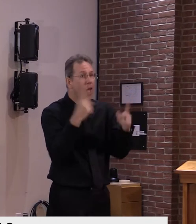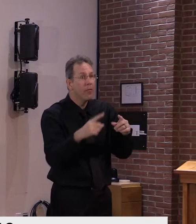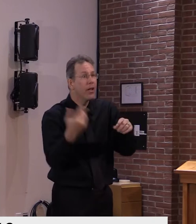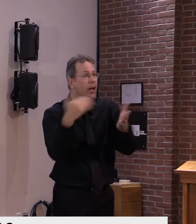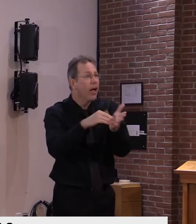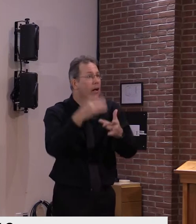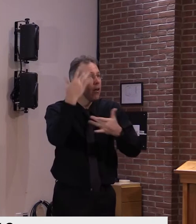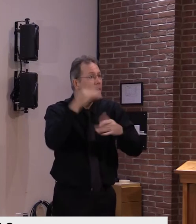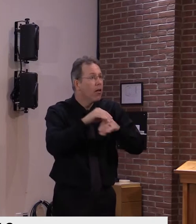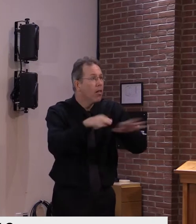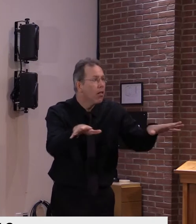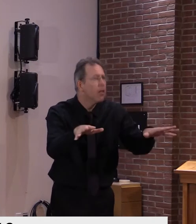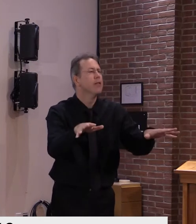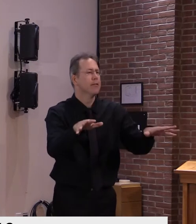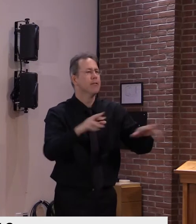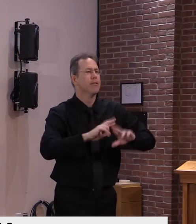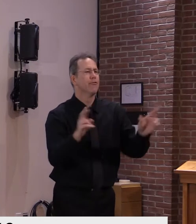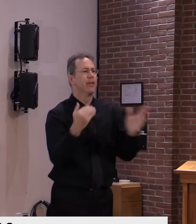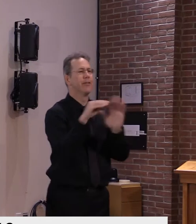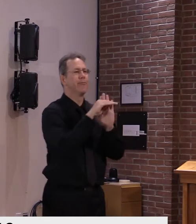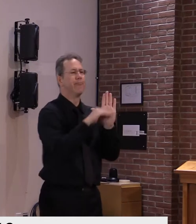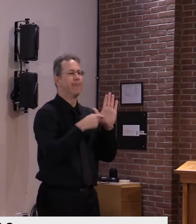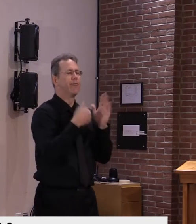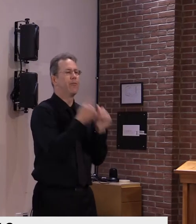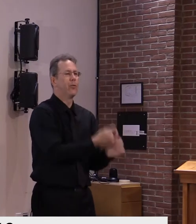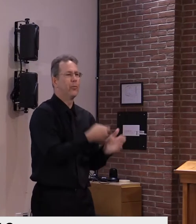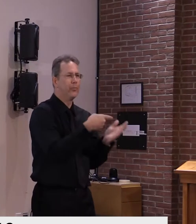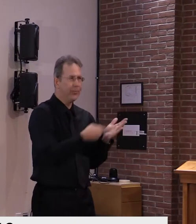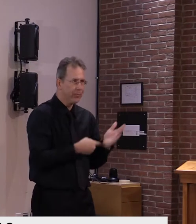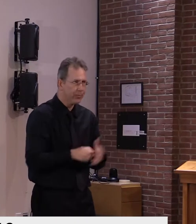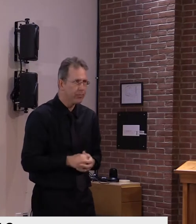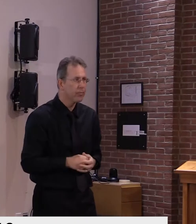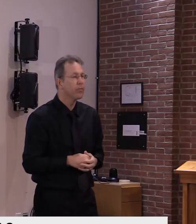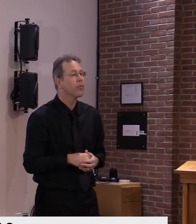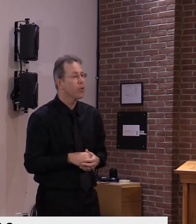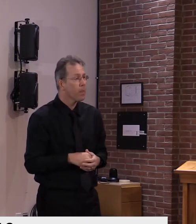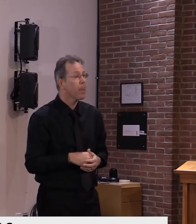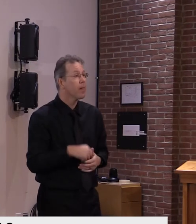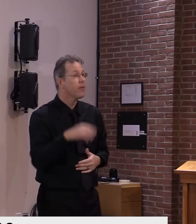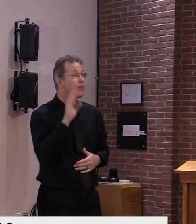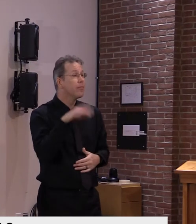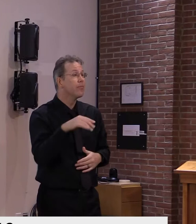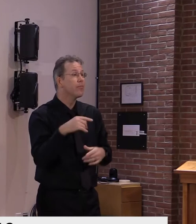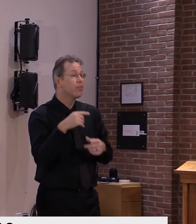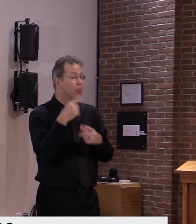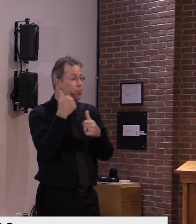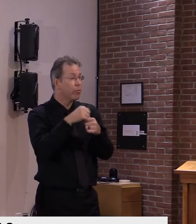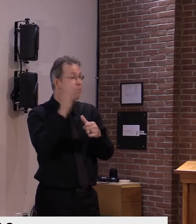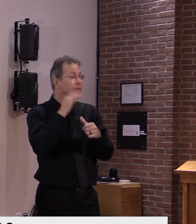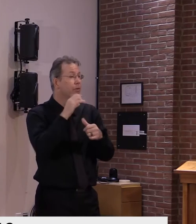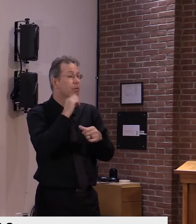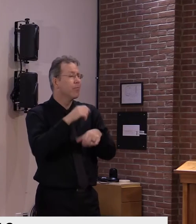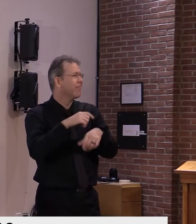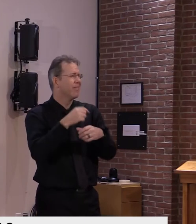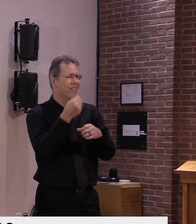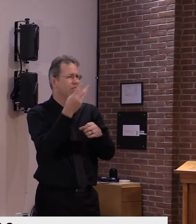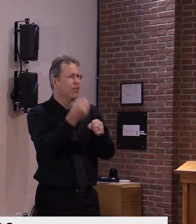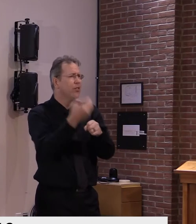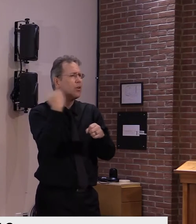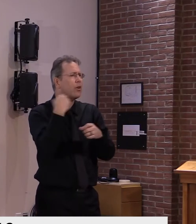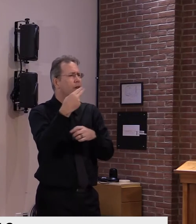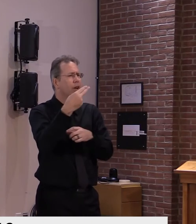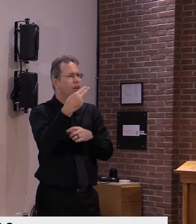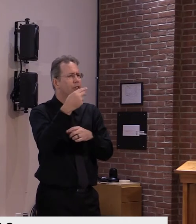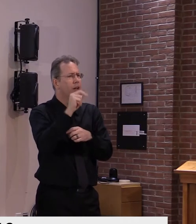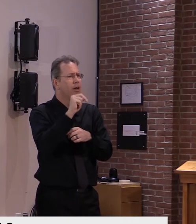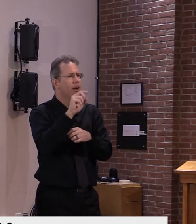way this one has, whether we're talking about the H1N1 flu, the Zika virus, Ebola virus. None